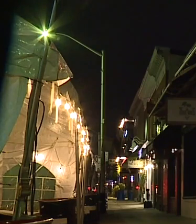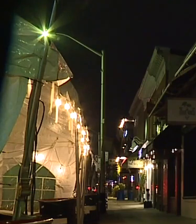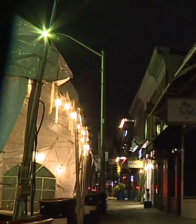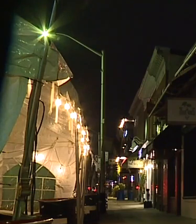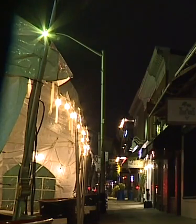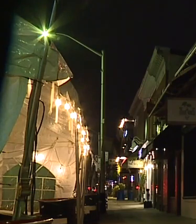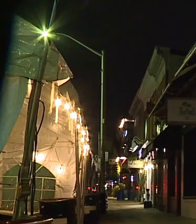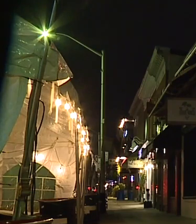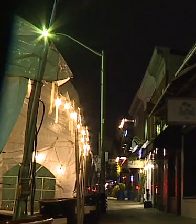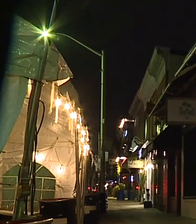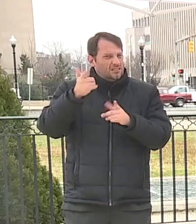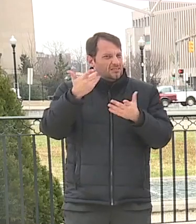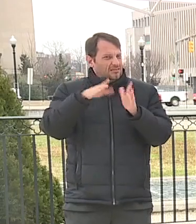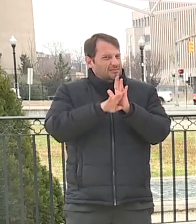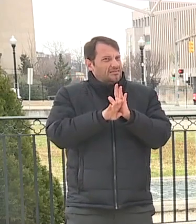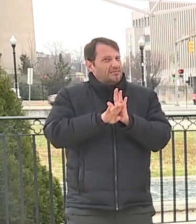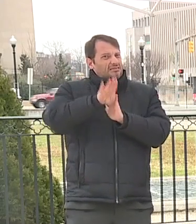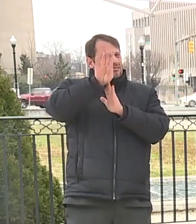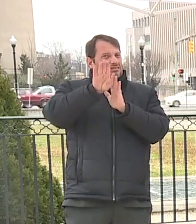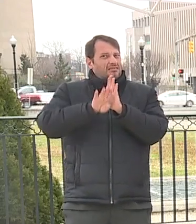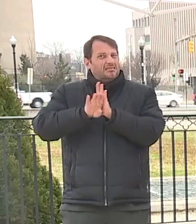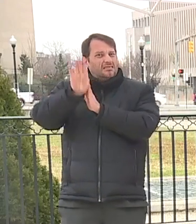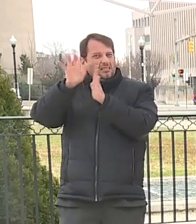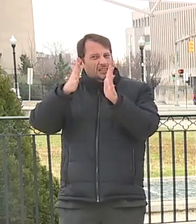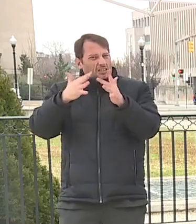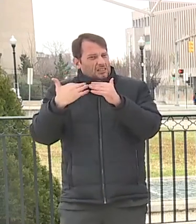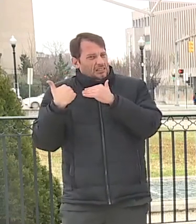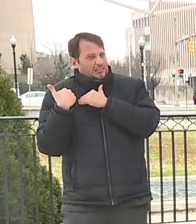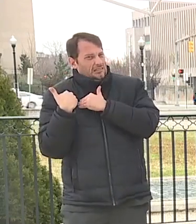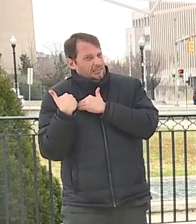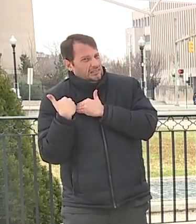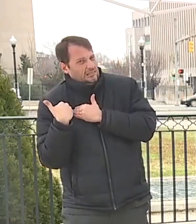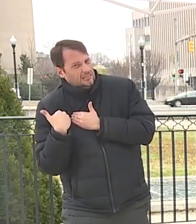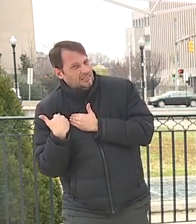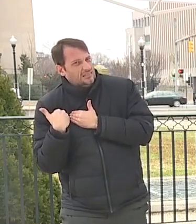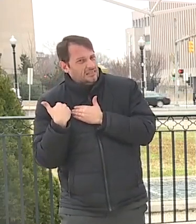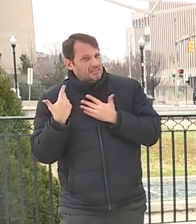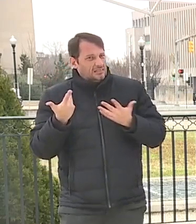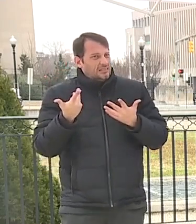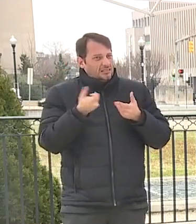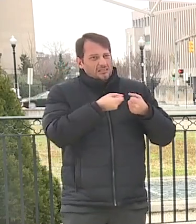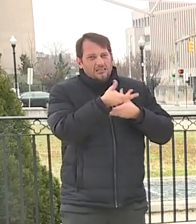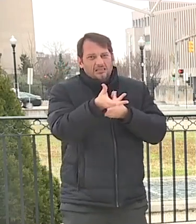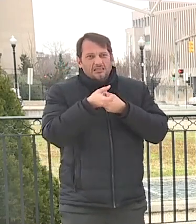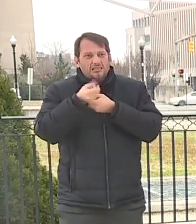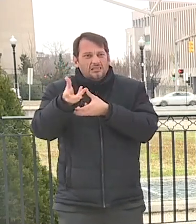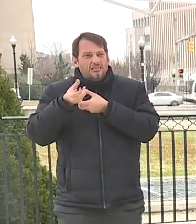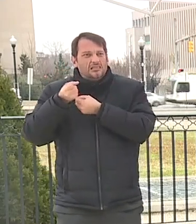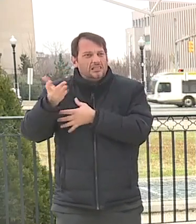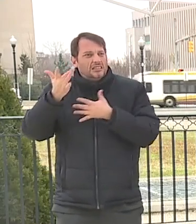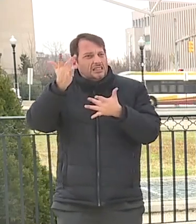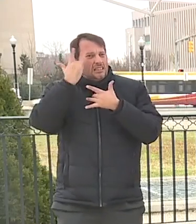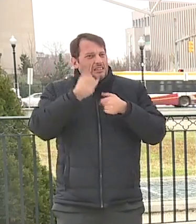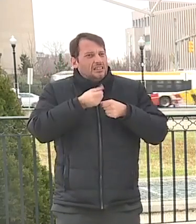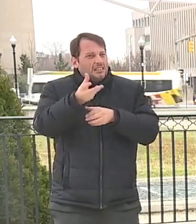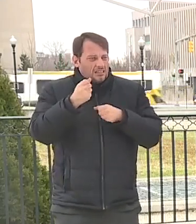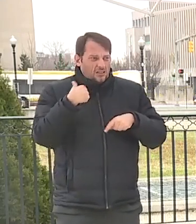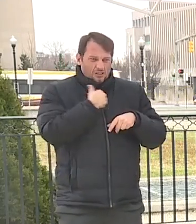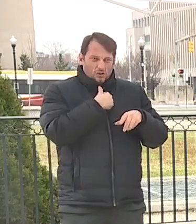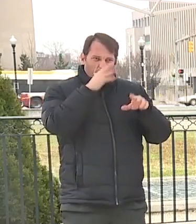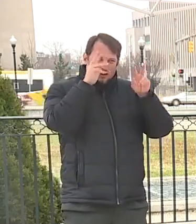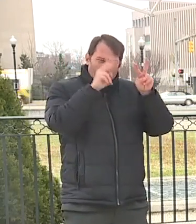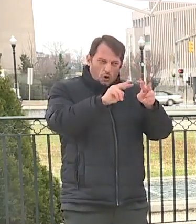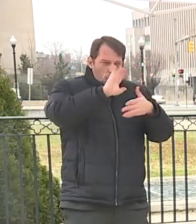is necessary moving forward. We will look at the data and make a decision based off health data and health